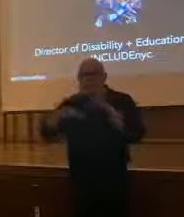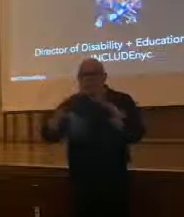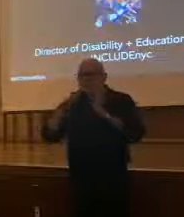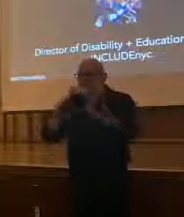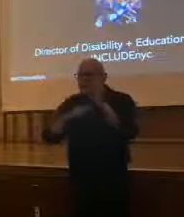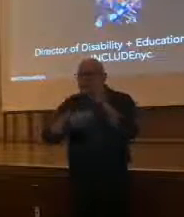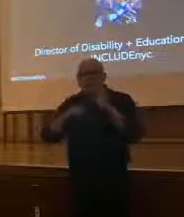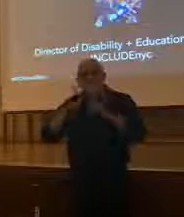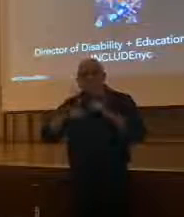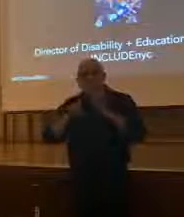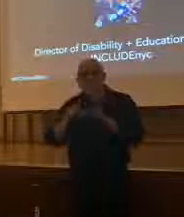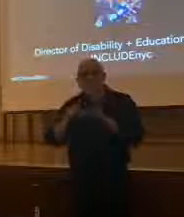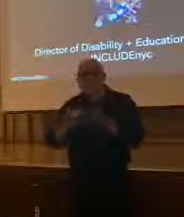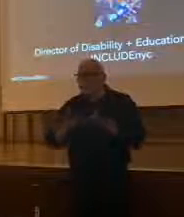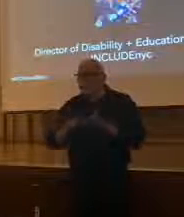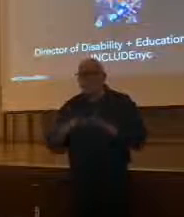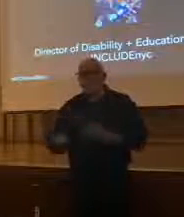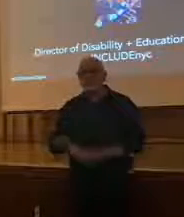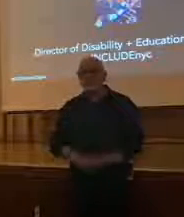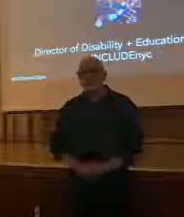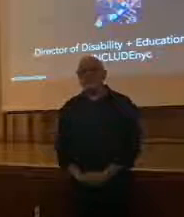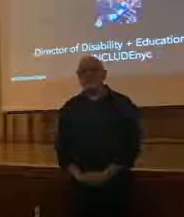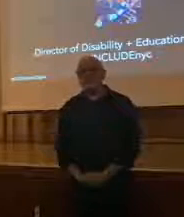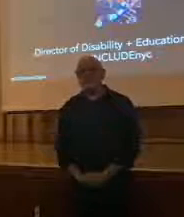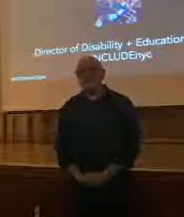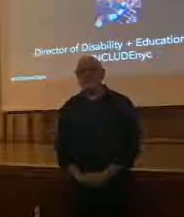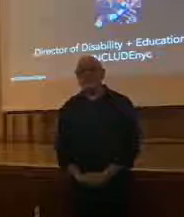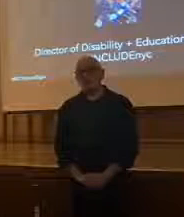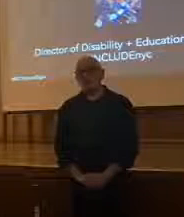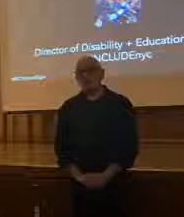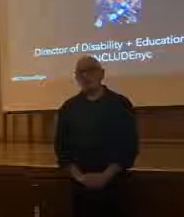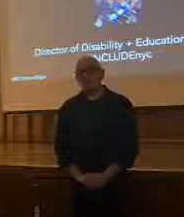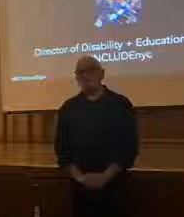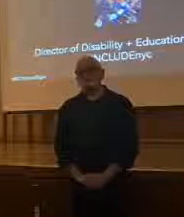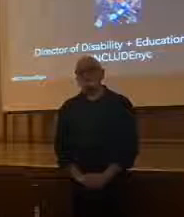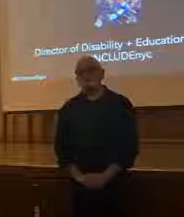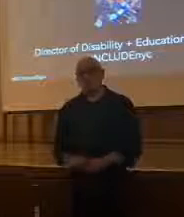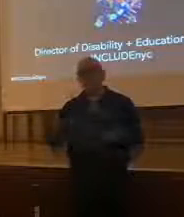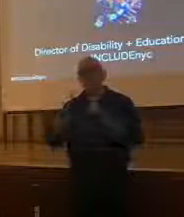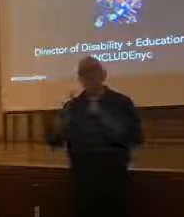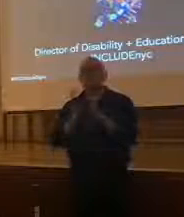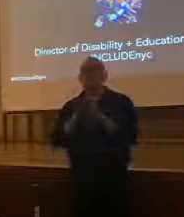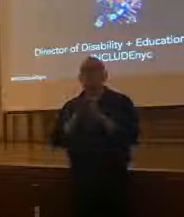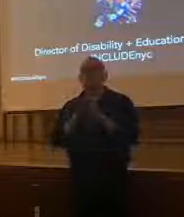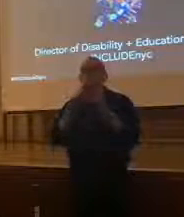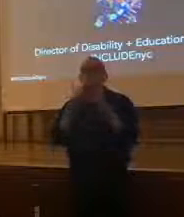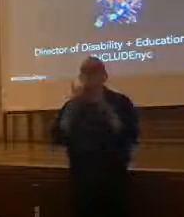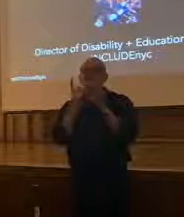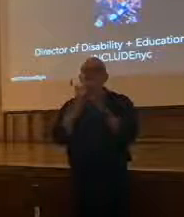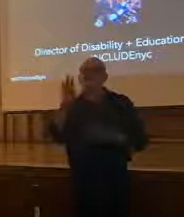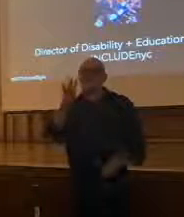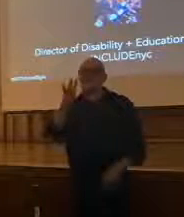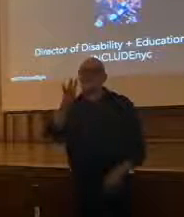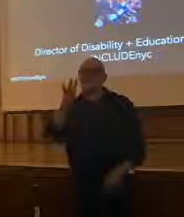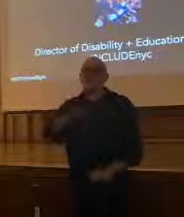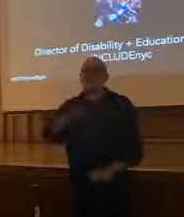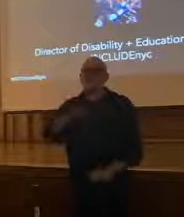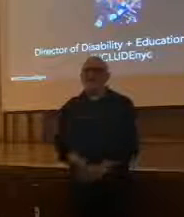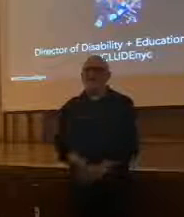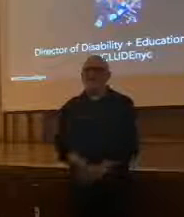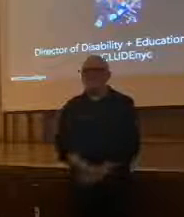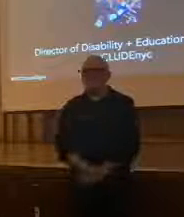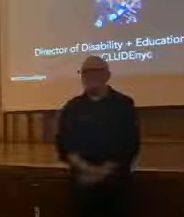teachers, his classmates, therapists, routines, and going to school each day. And he continues to make slow but steady progress